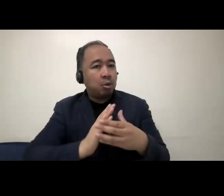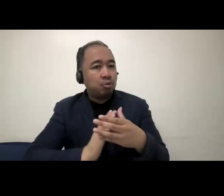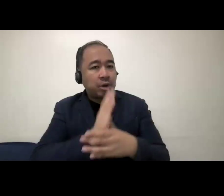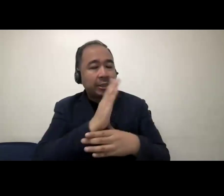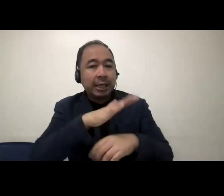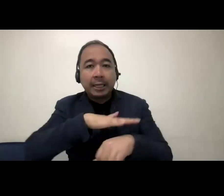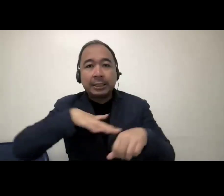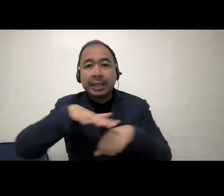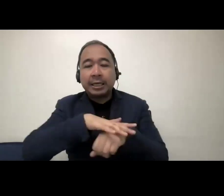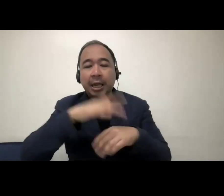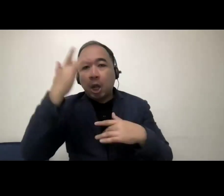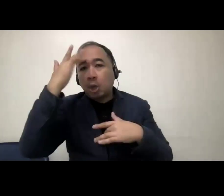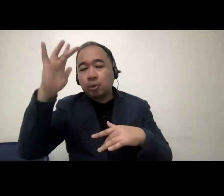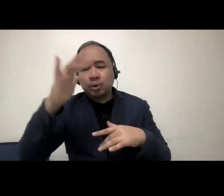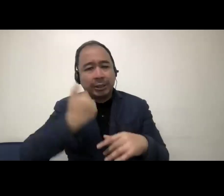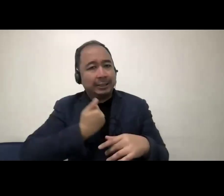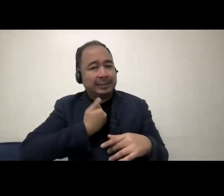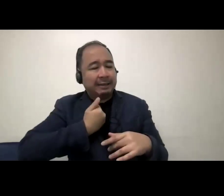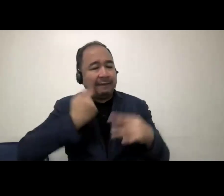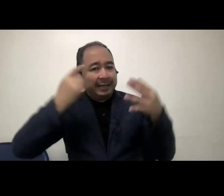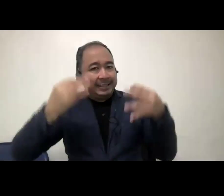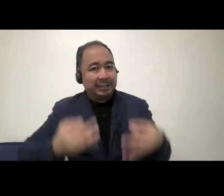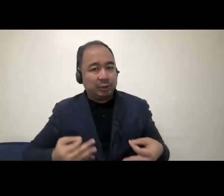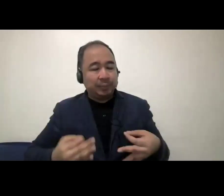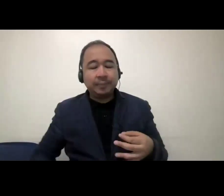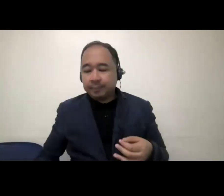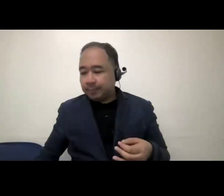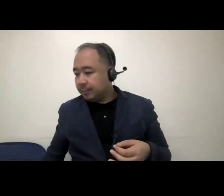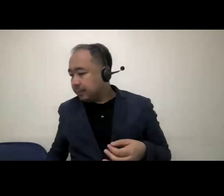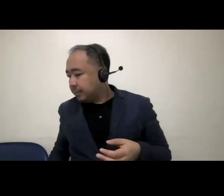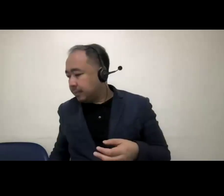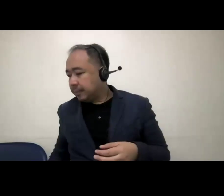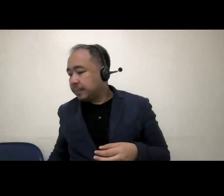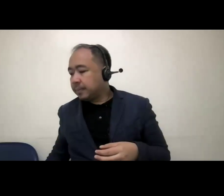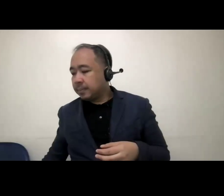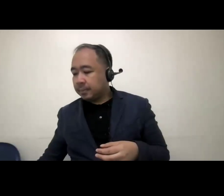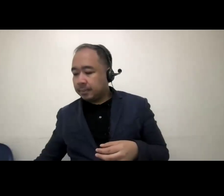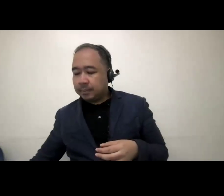and self-determination. The affected communities are